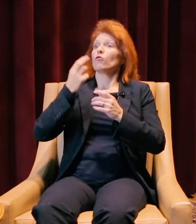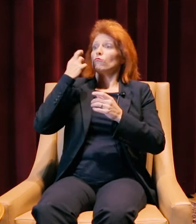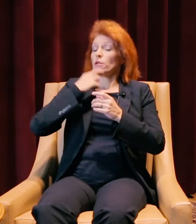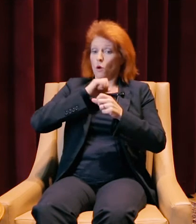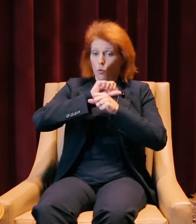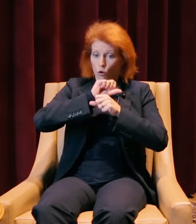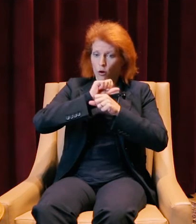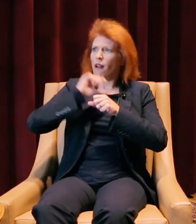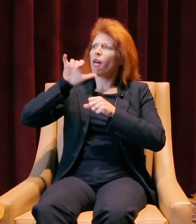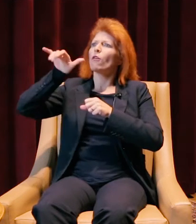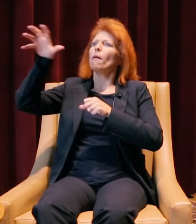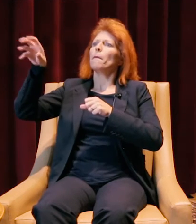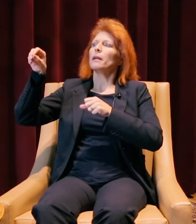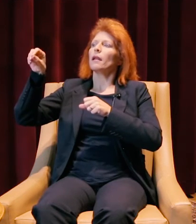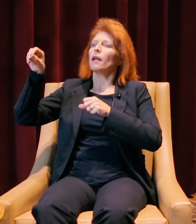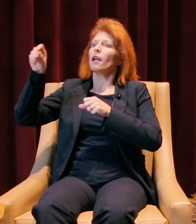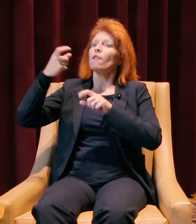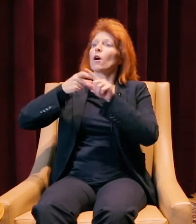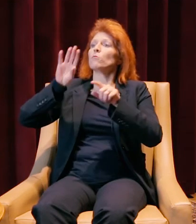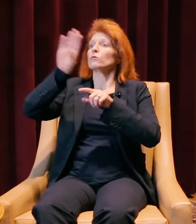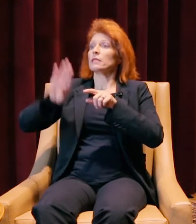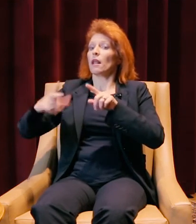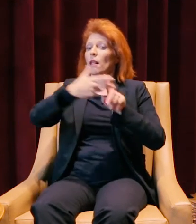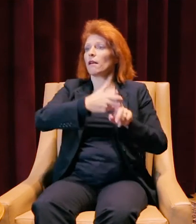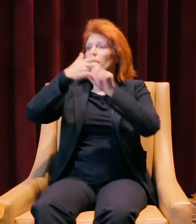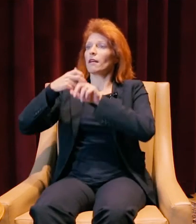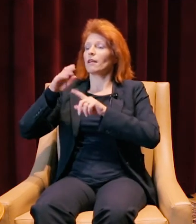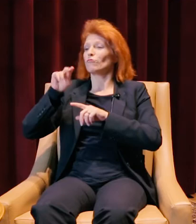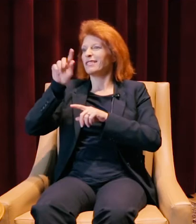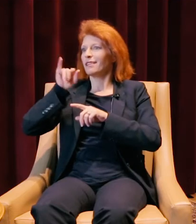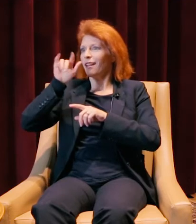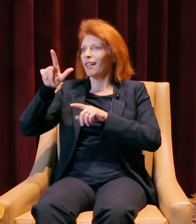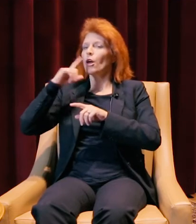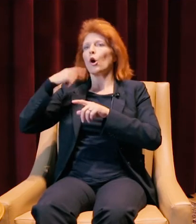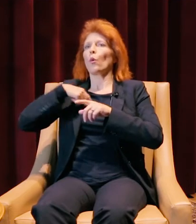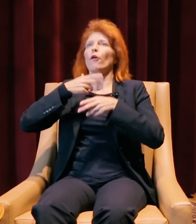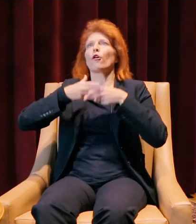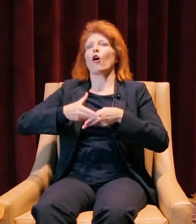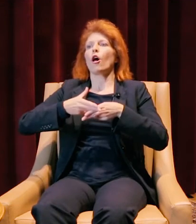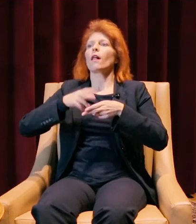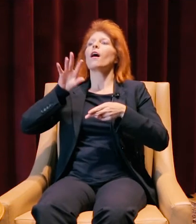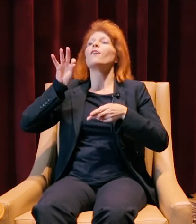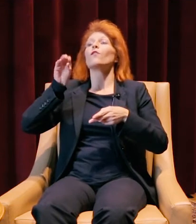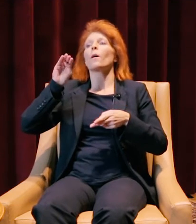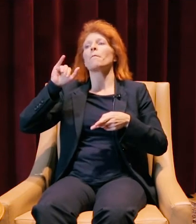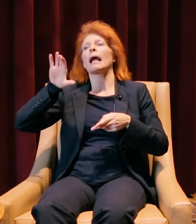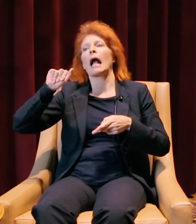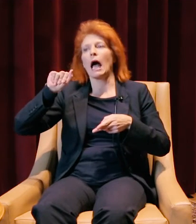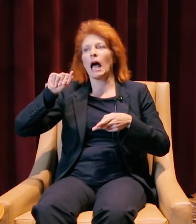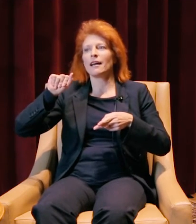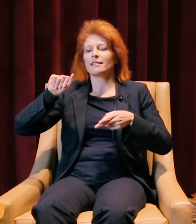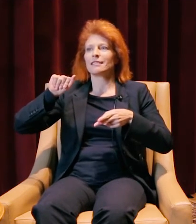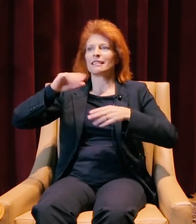restaurant business by a company from Brazil that sold what we would call in America Formica.